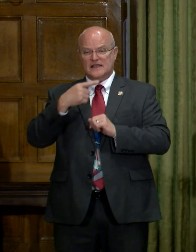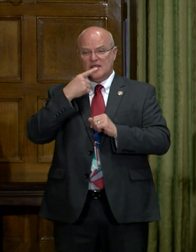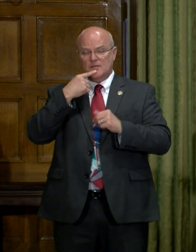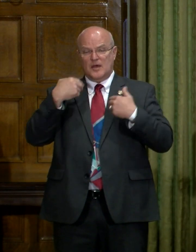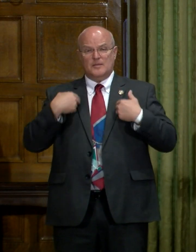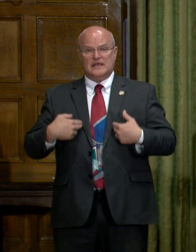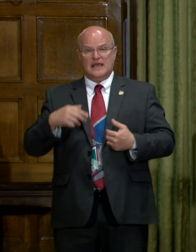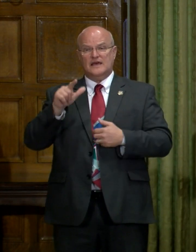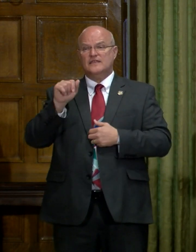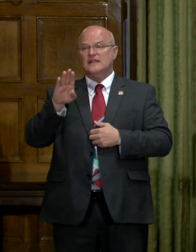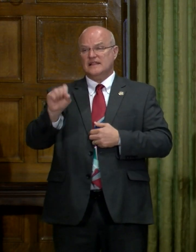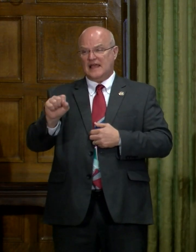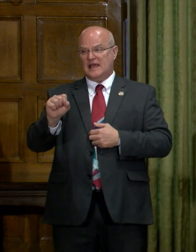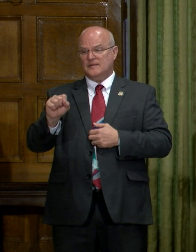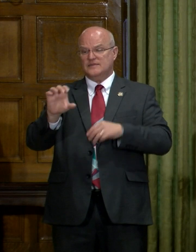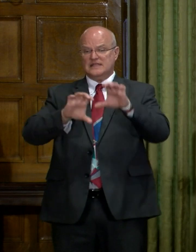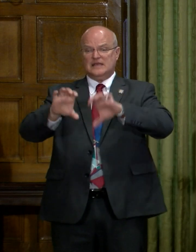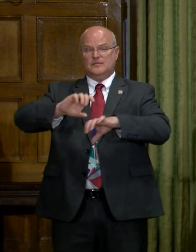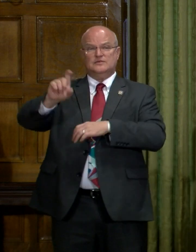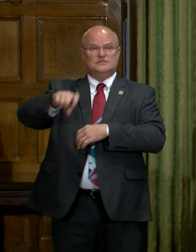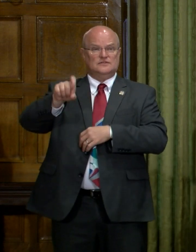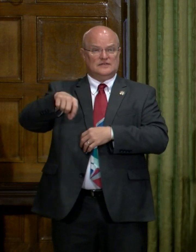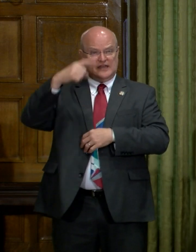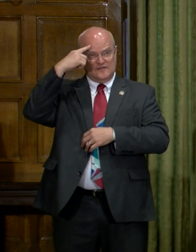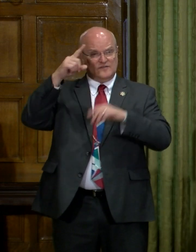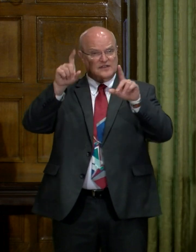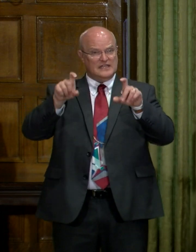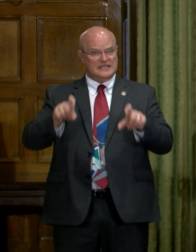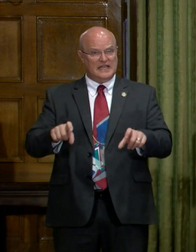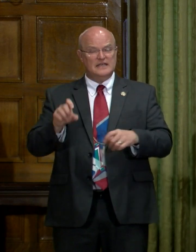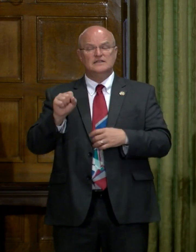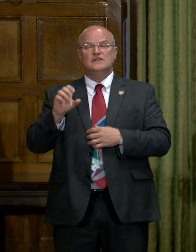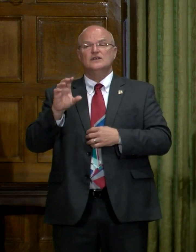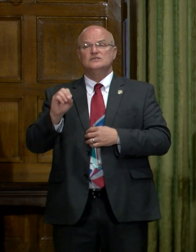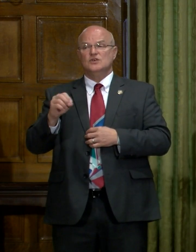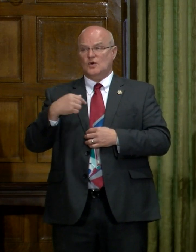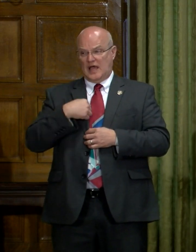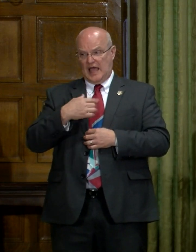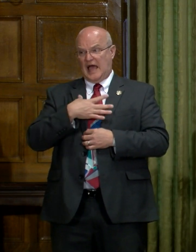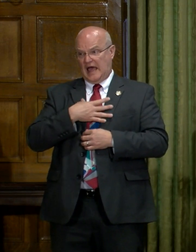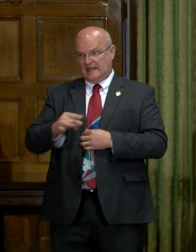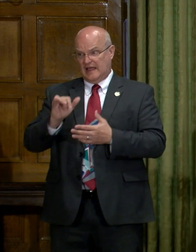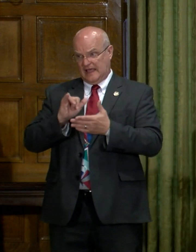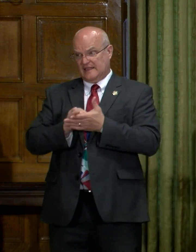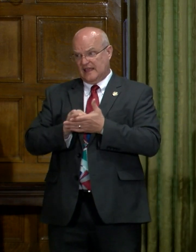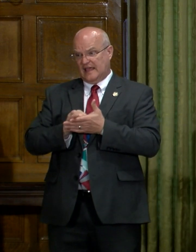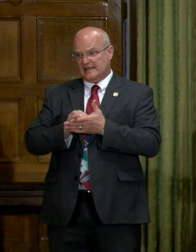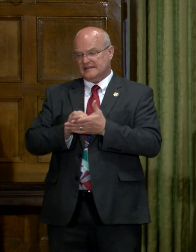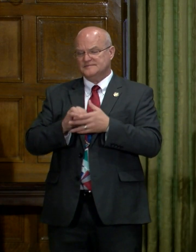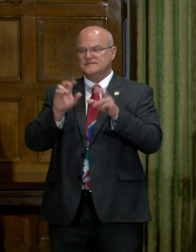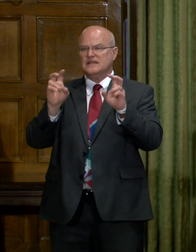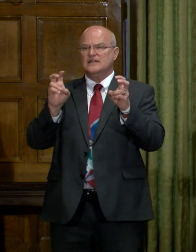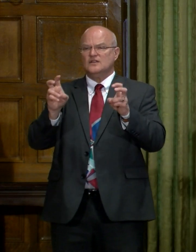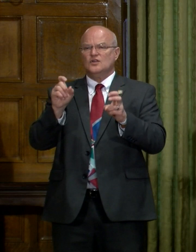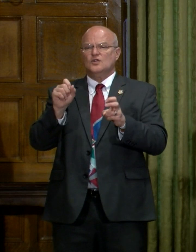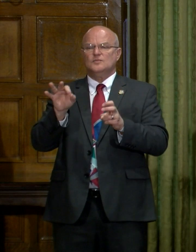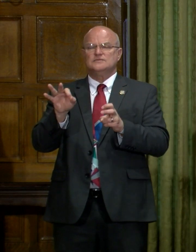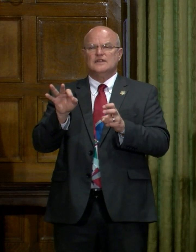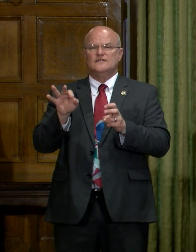health laboratories the reagents that are needed. And so I like that step in it. In terms of